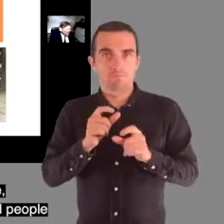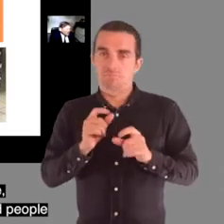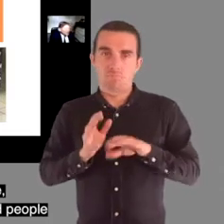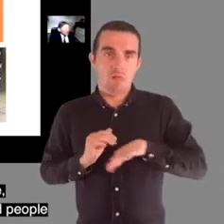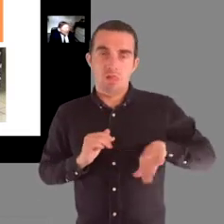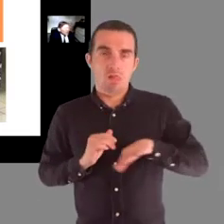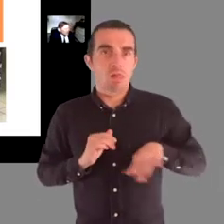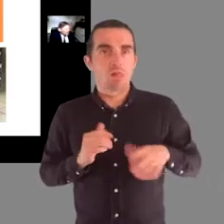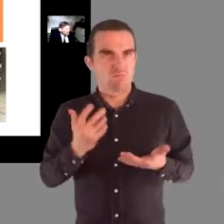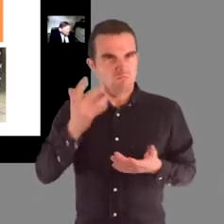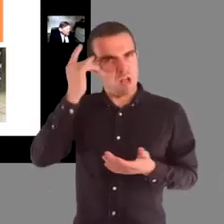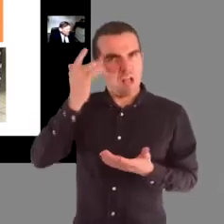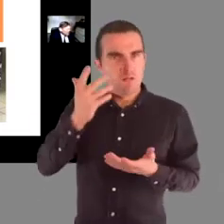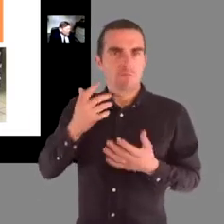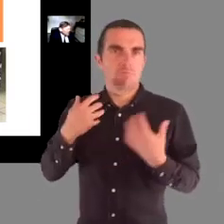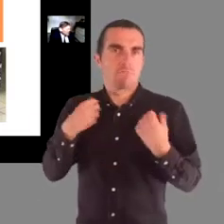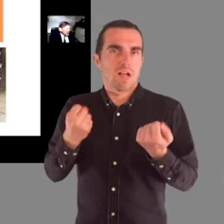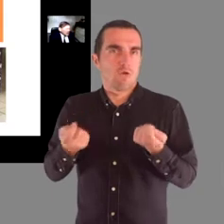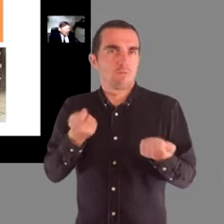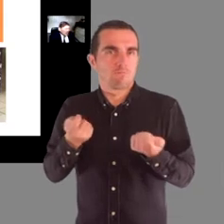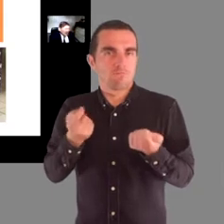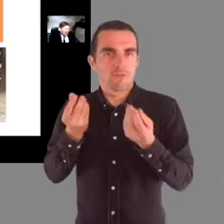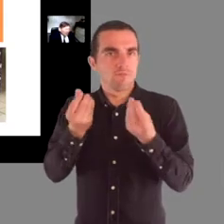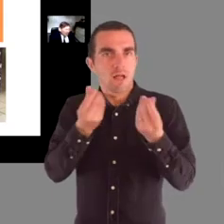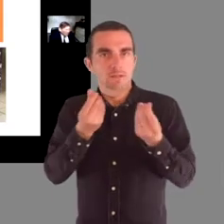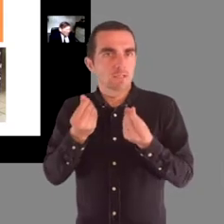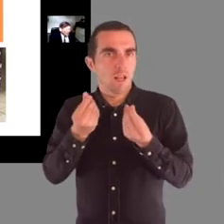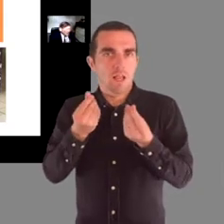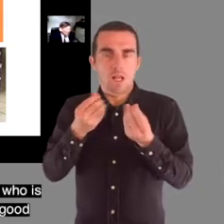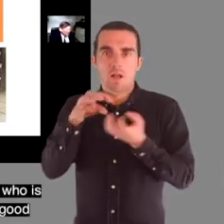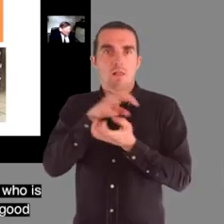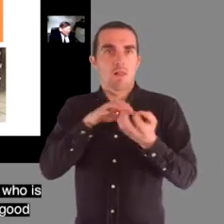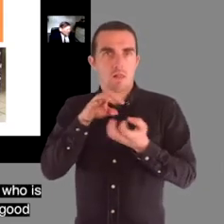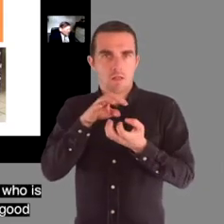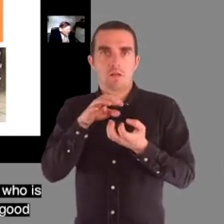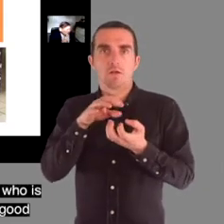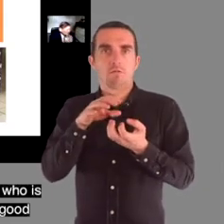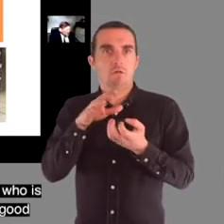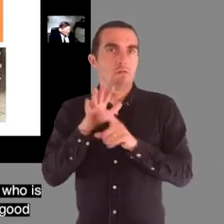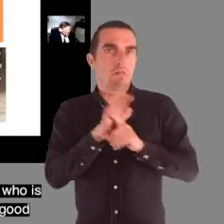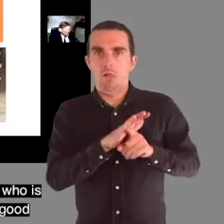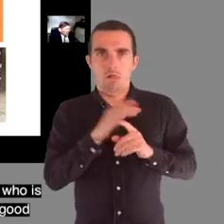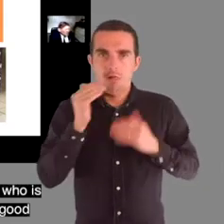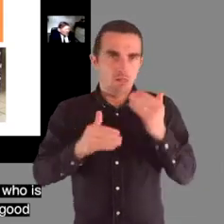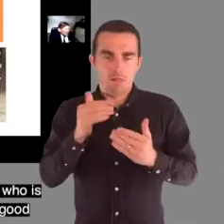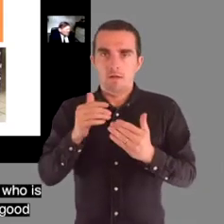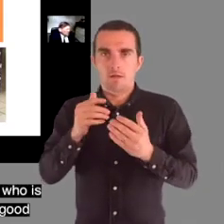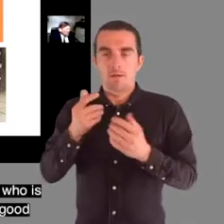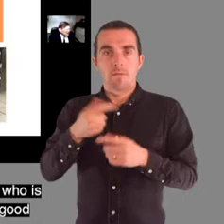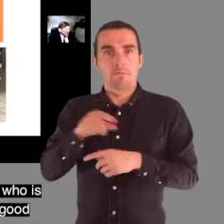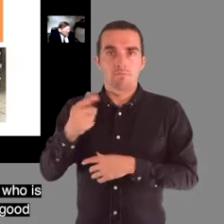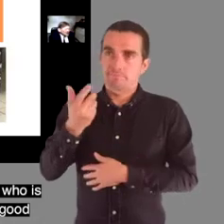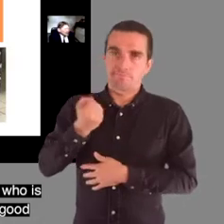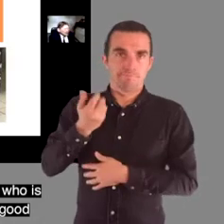disabled people continue to resist it. And it's all about power. In the financial crisis and so on, who